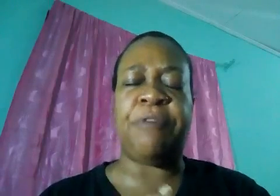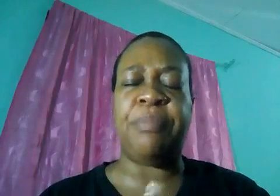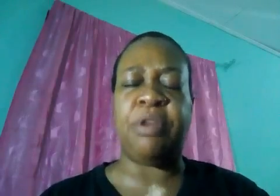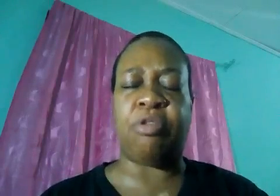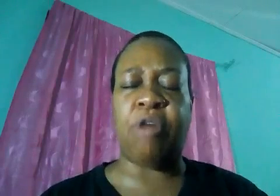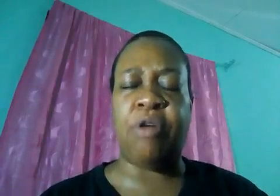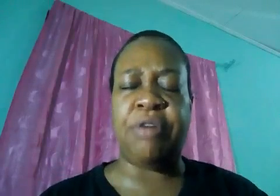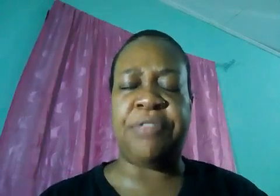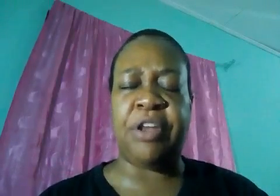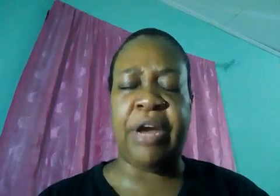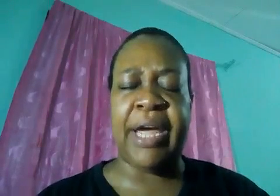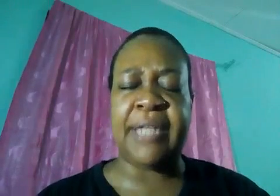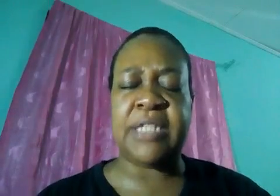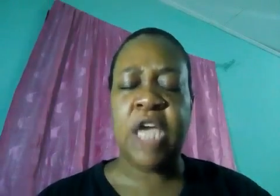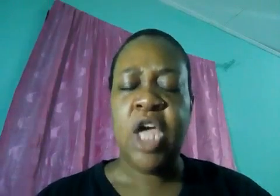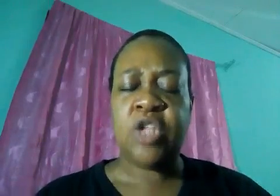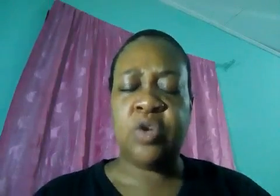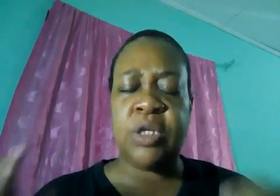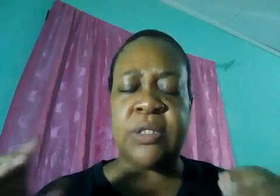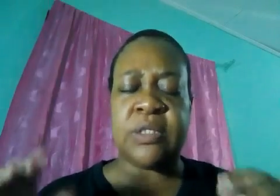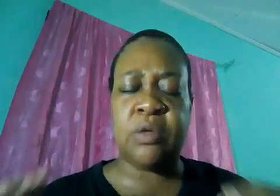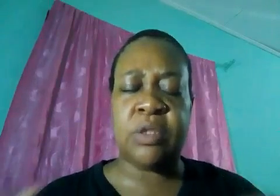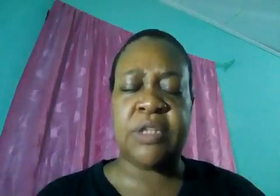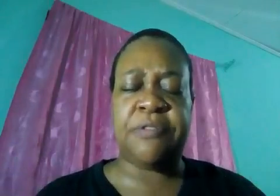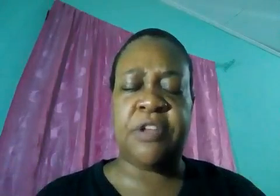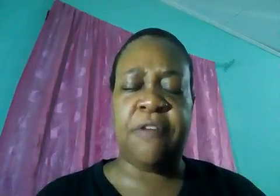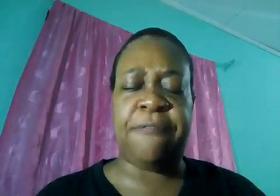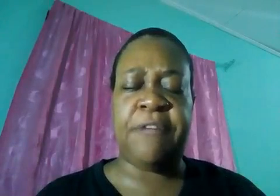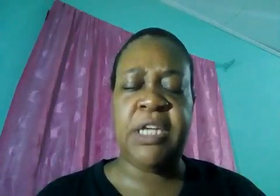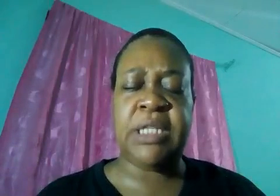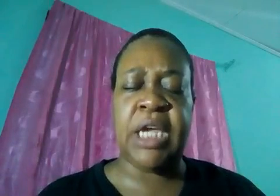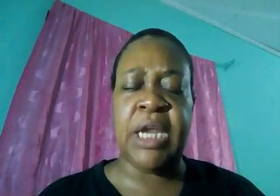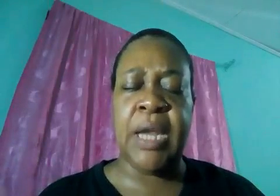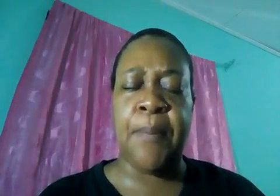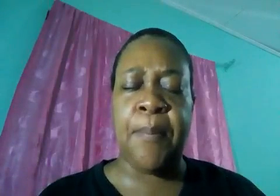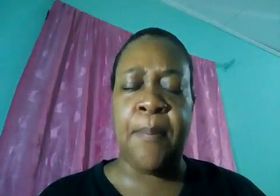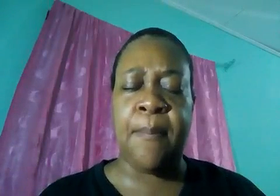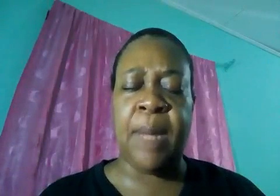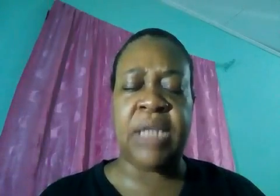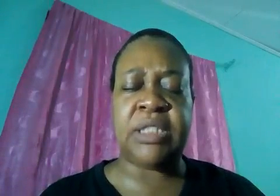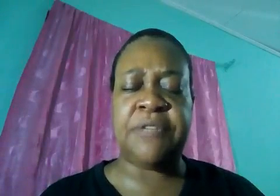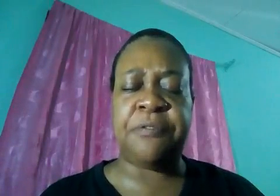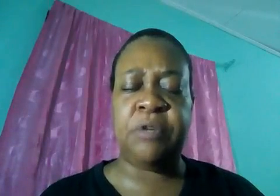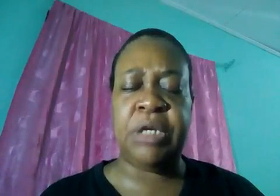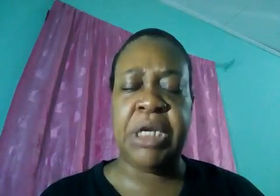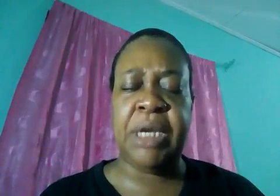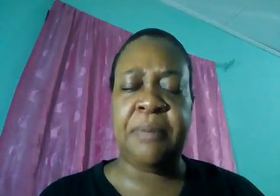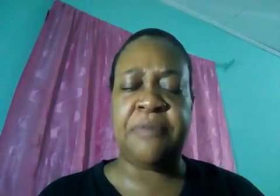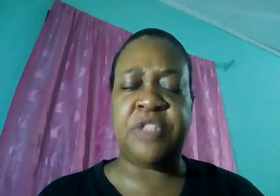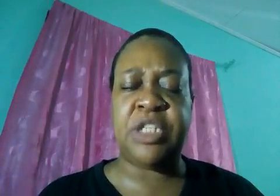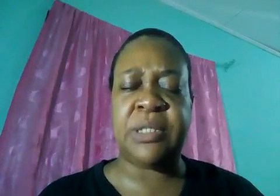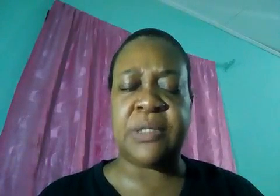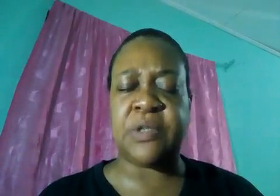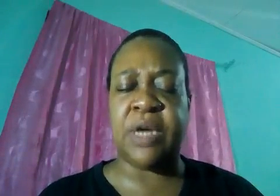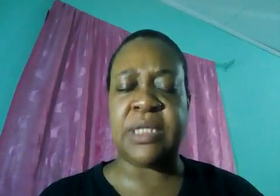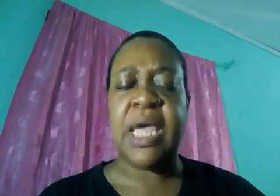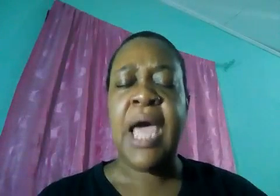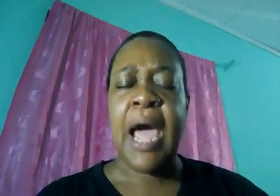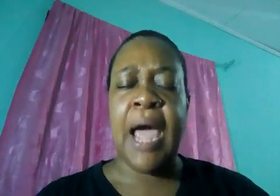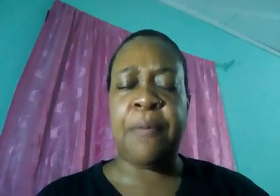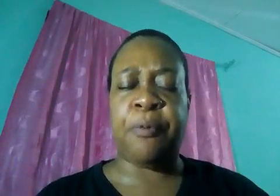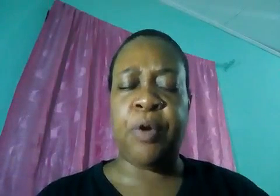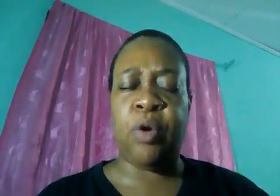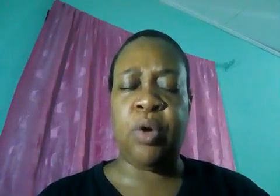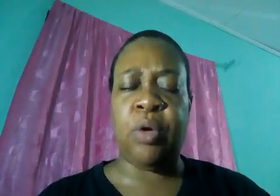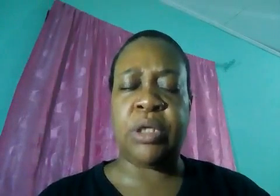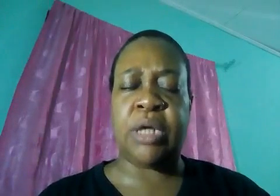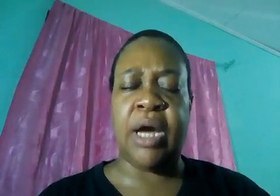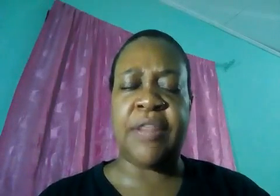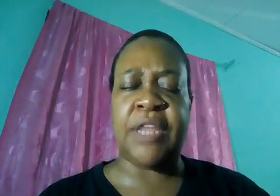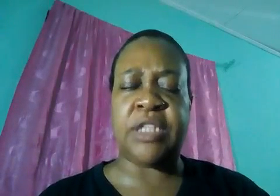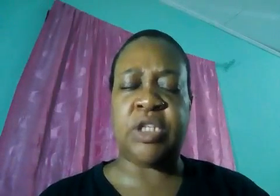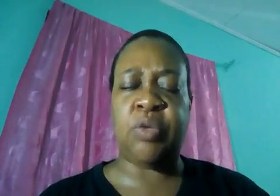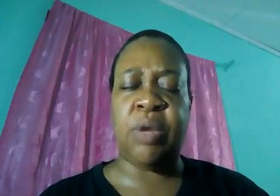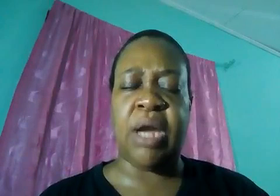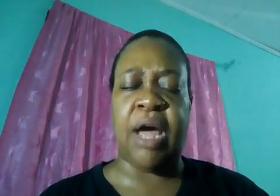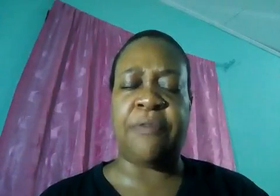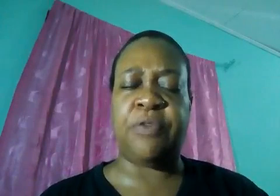the crown of their heads to the soles of their feet in the mighty name of Jesus Christ. I pray, oh Lord God, that you will have your way,